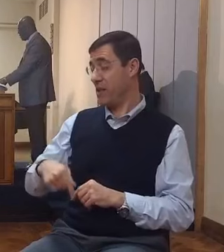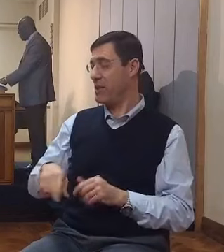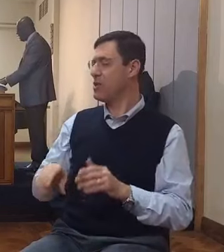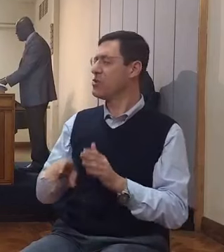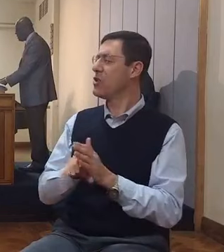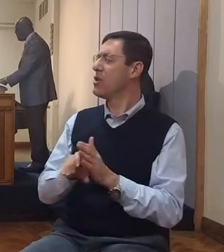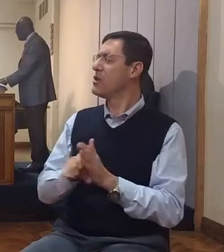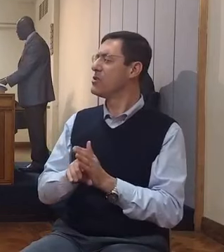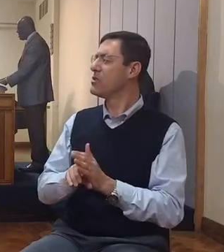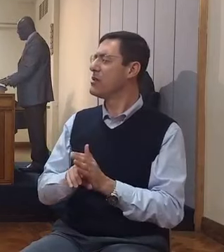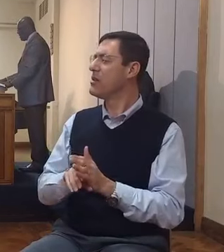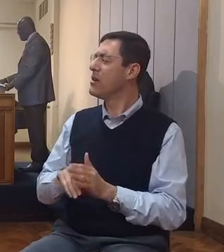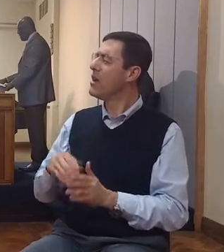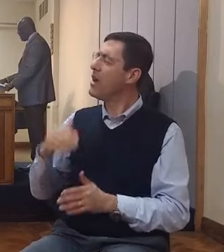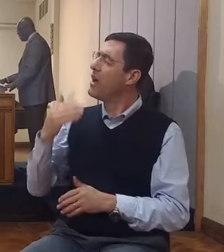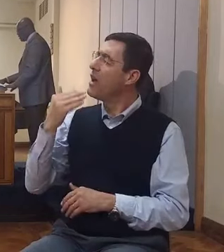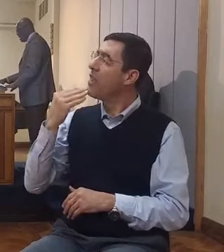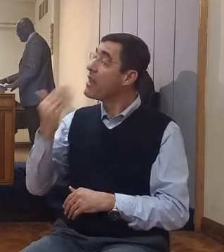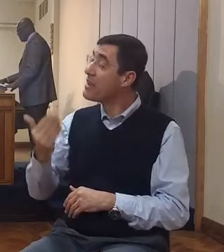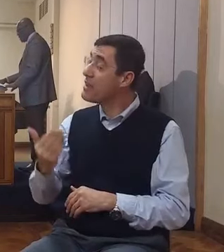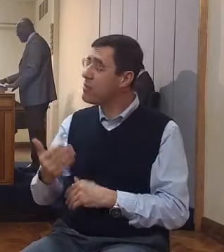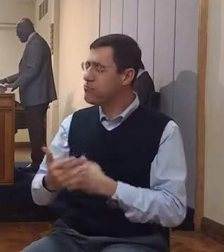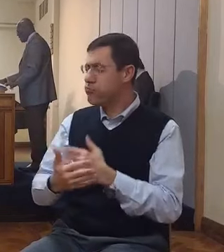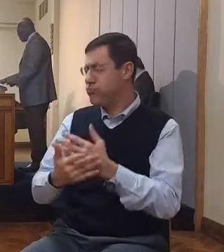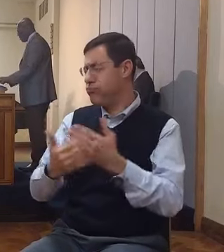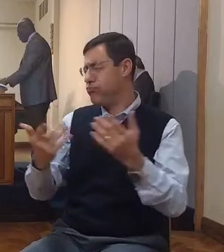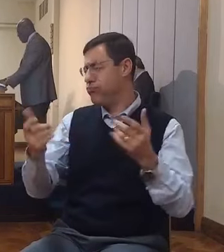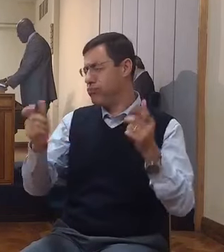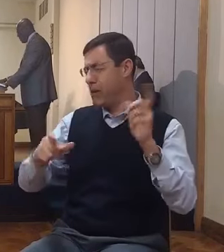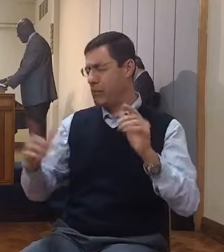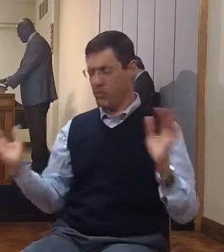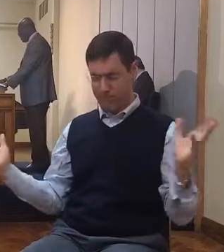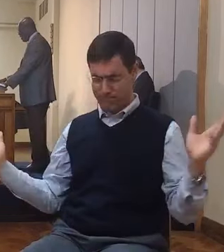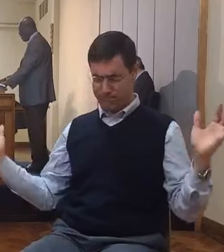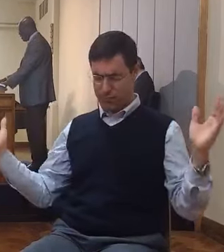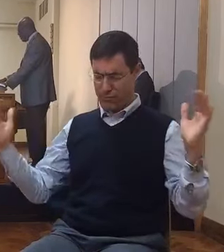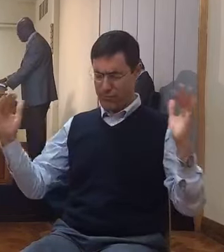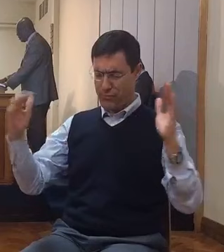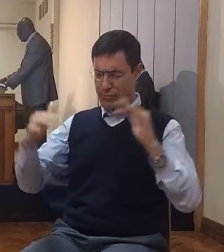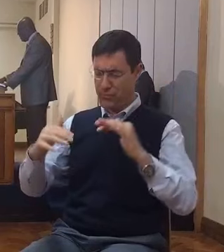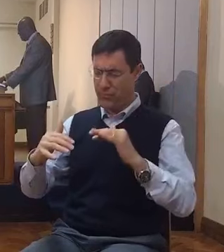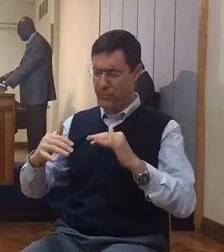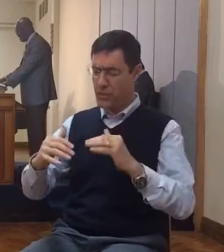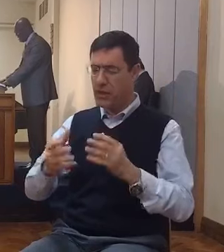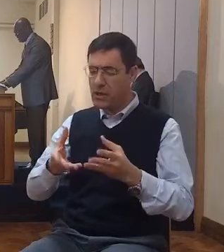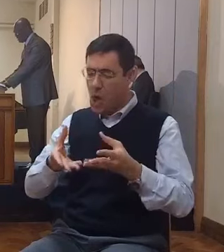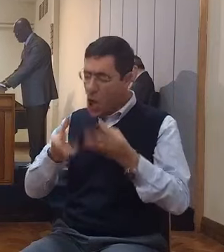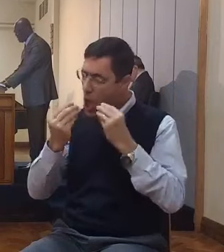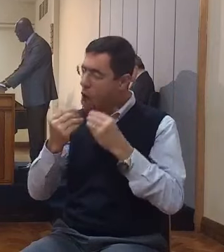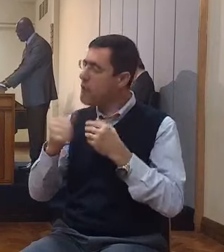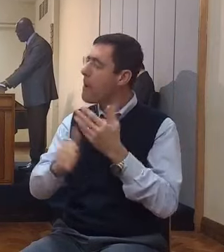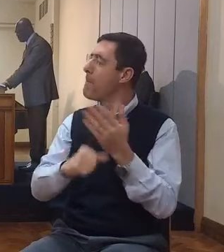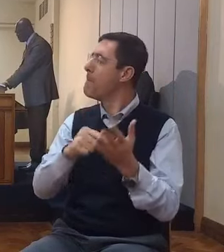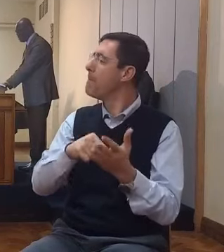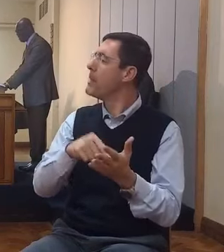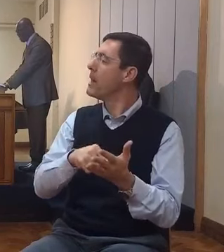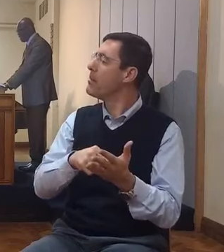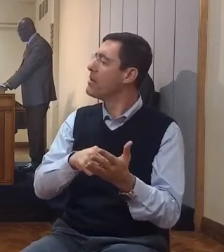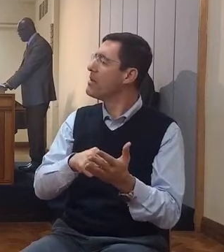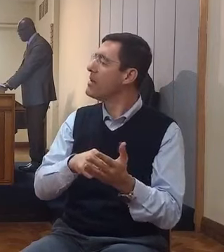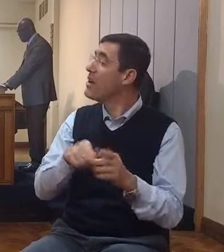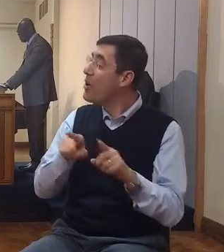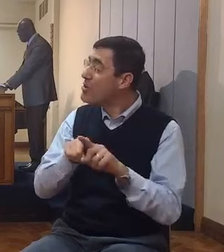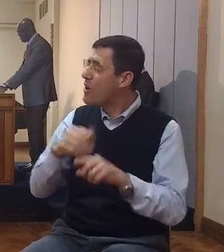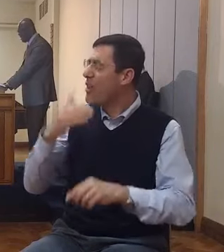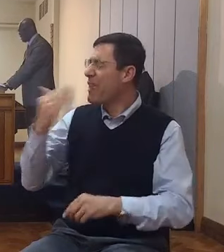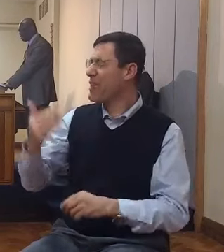who continue to be found in this place around thy holy word. And oh Lord, the vast number of children and